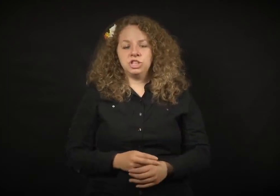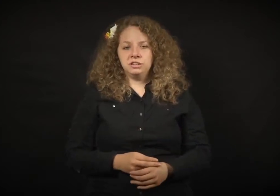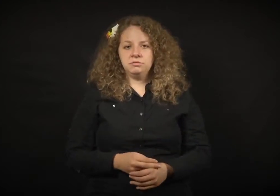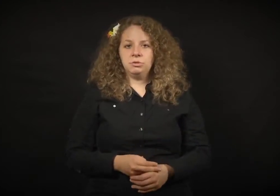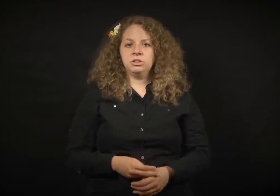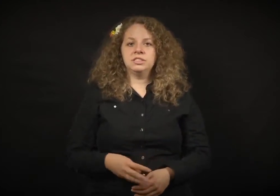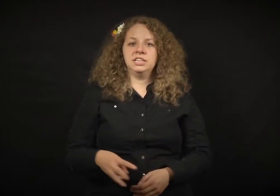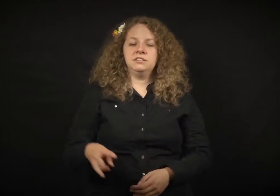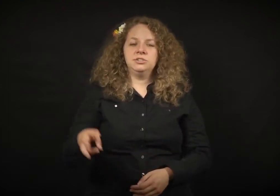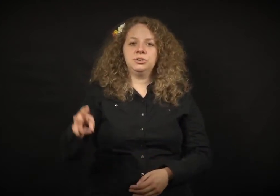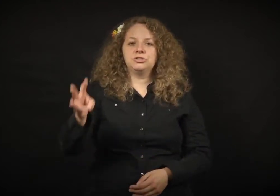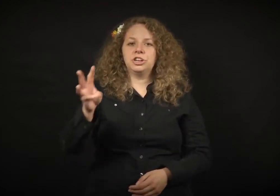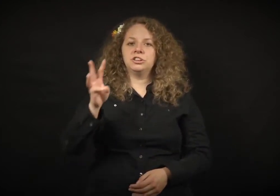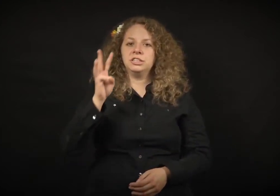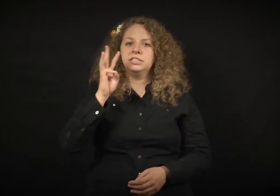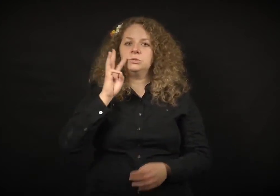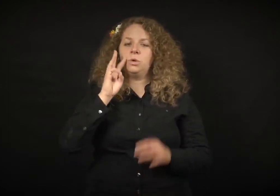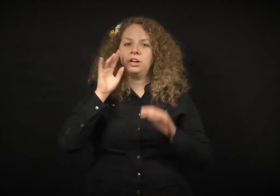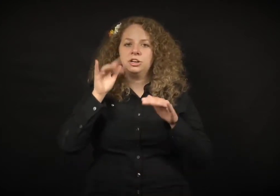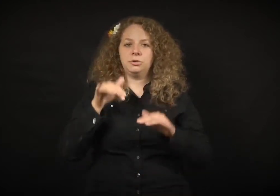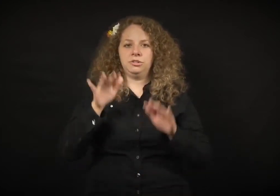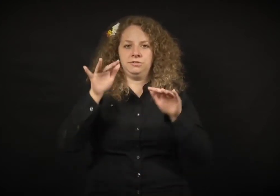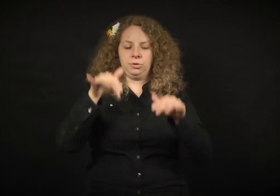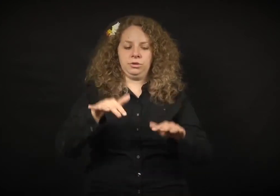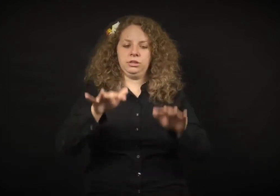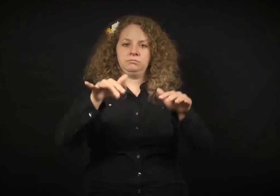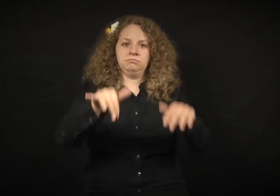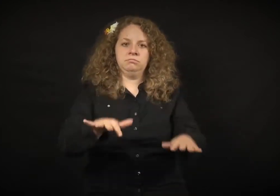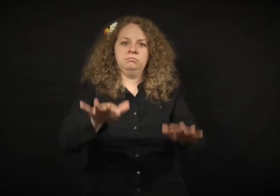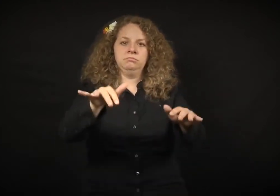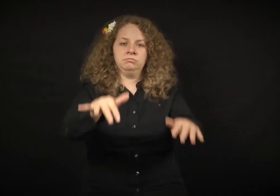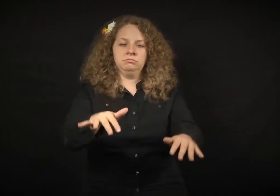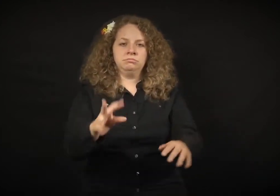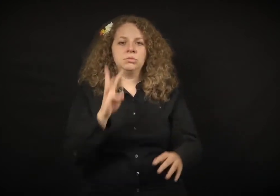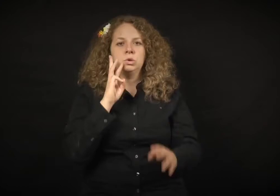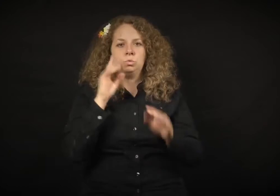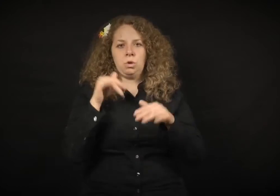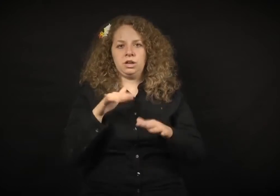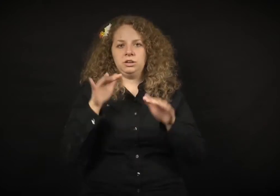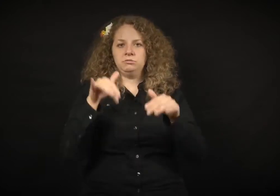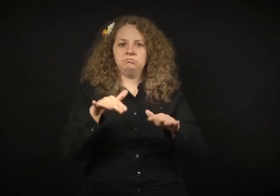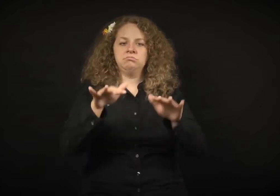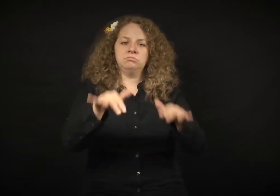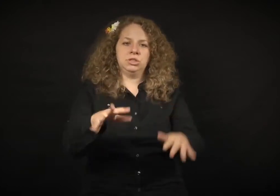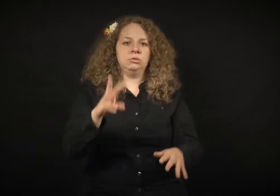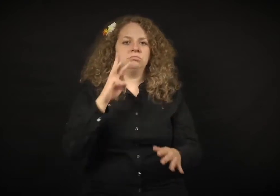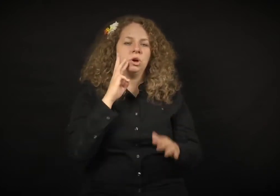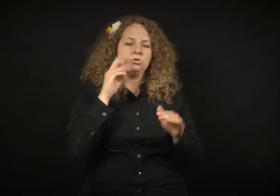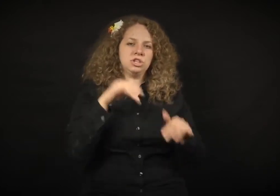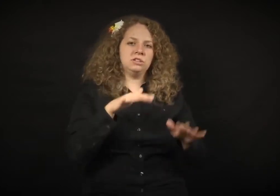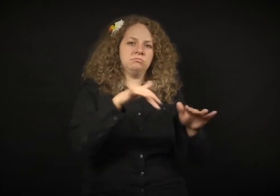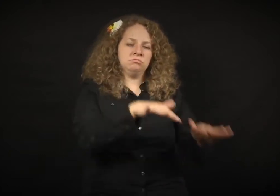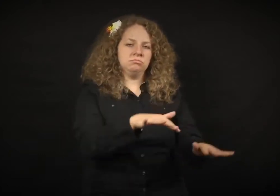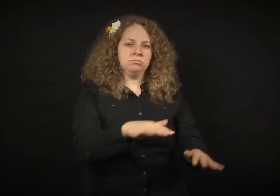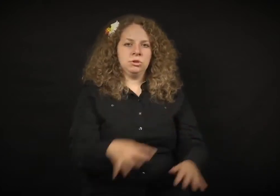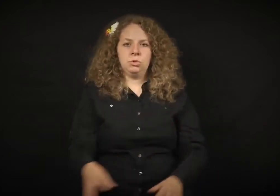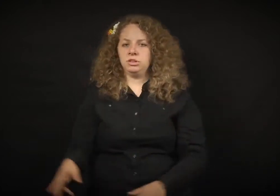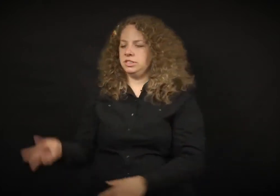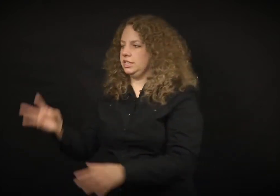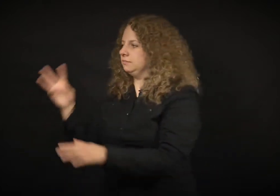Ocean or sea, you'll generally see water going forward. Water. So ocean or sea.